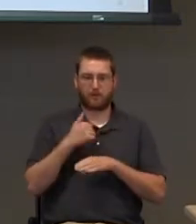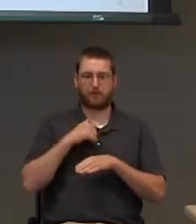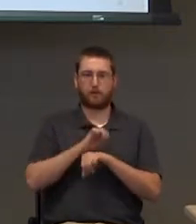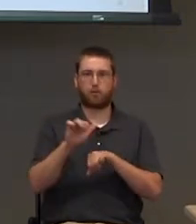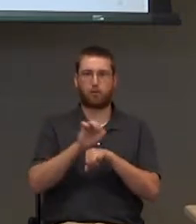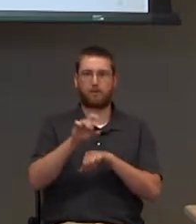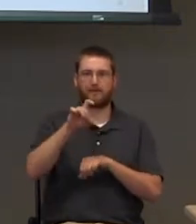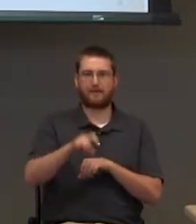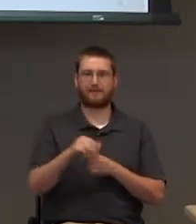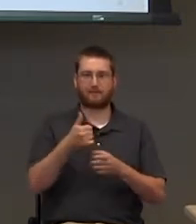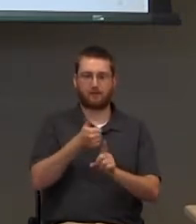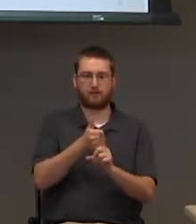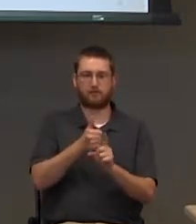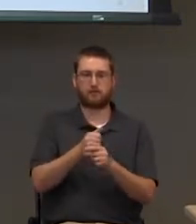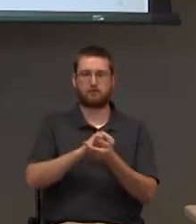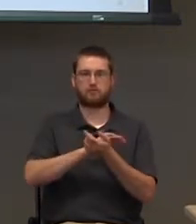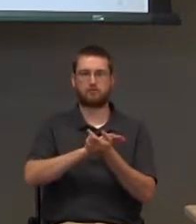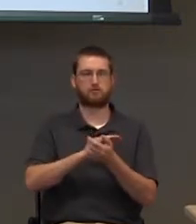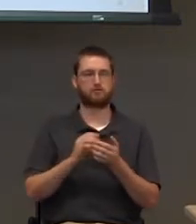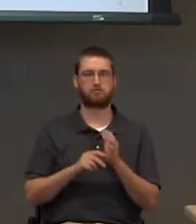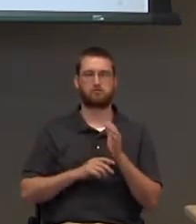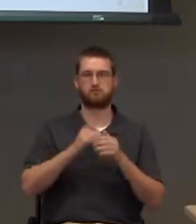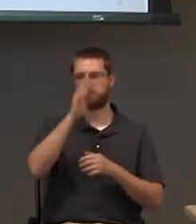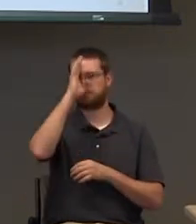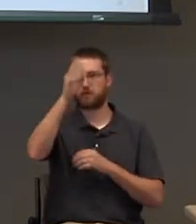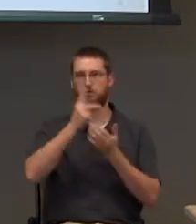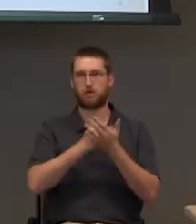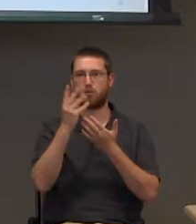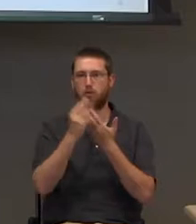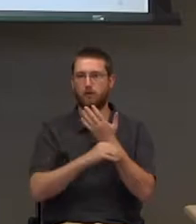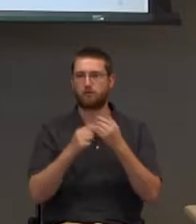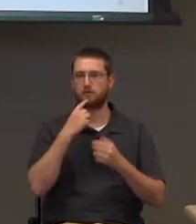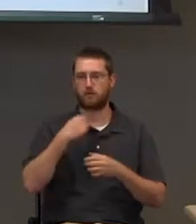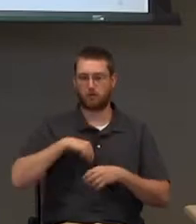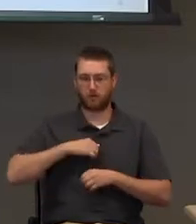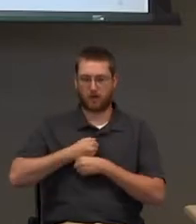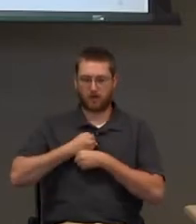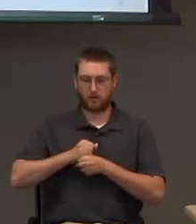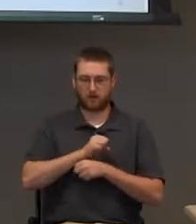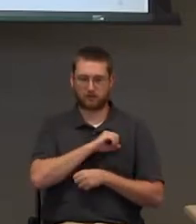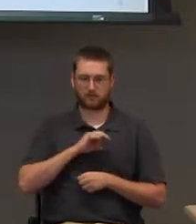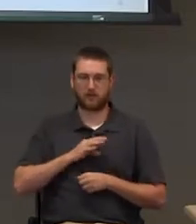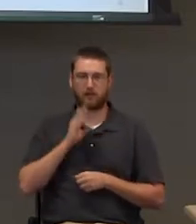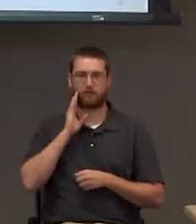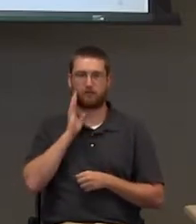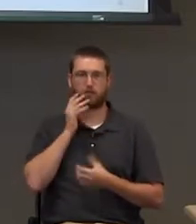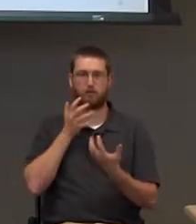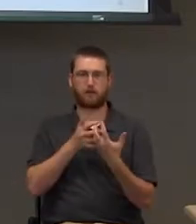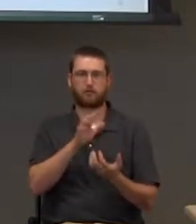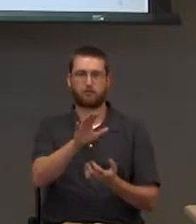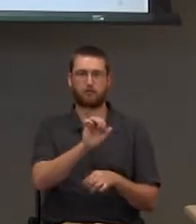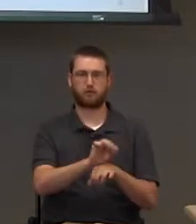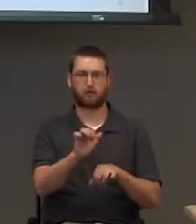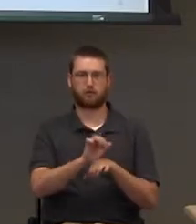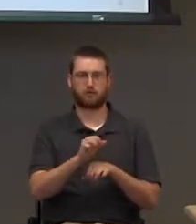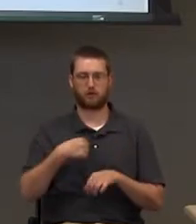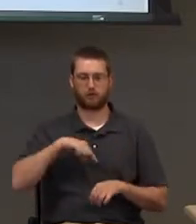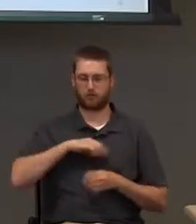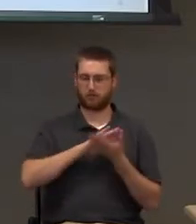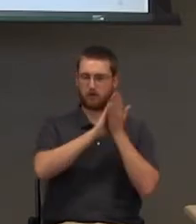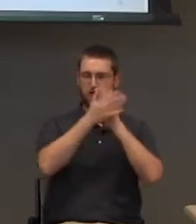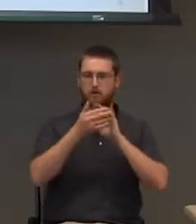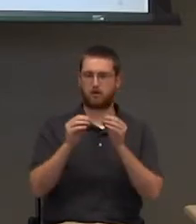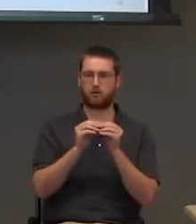do we then create programs that we can start saying we are going to be producing staff to fill those jobs? It's how do we become more strategic in